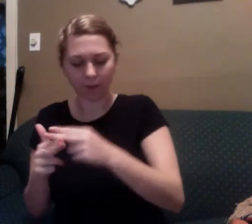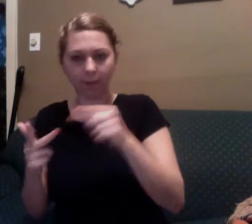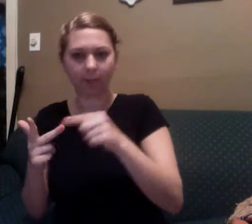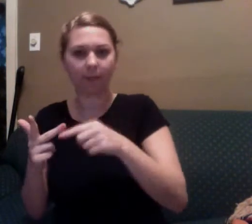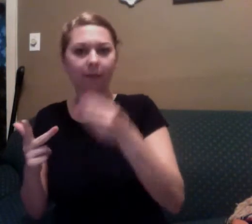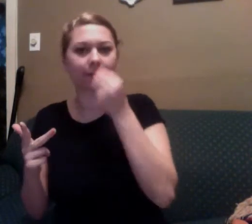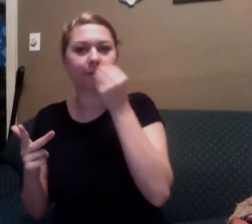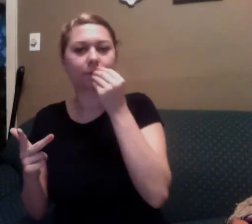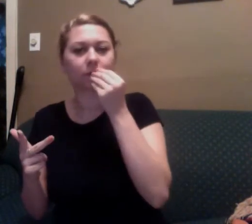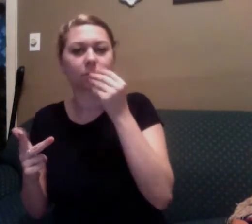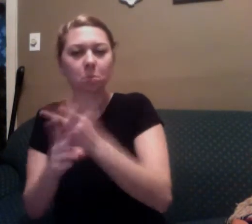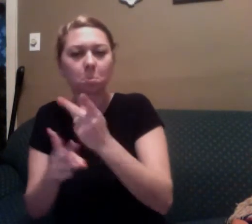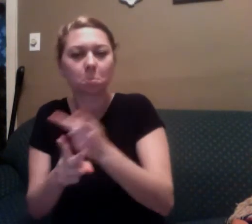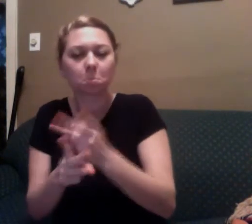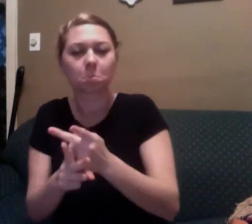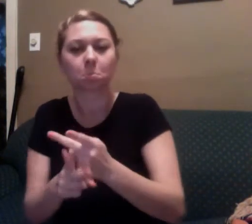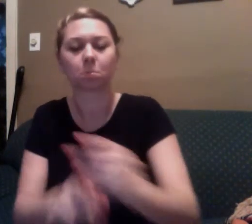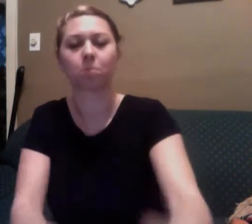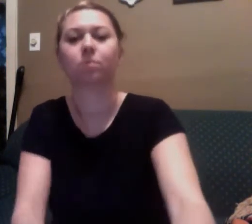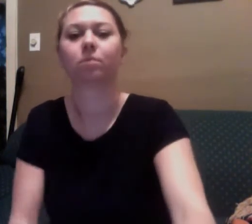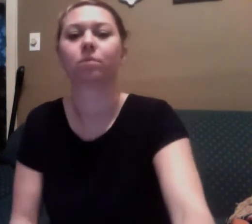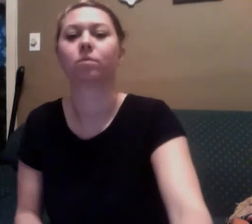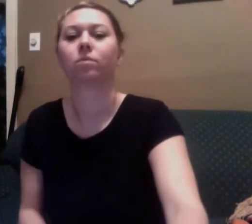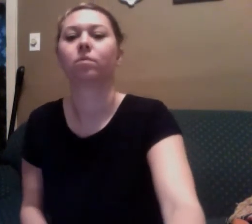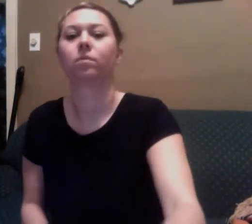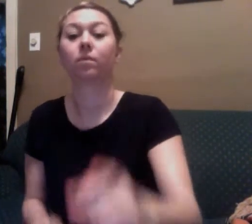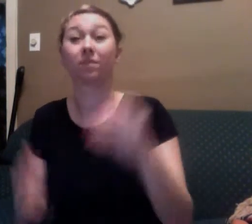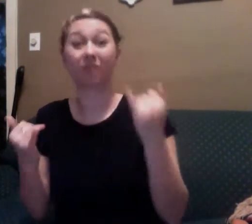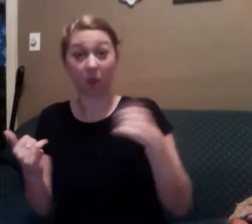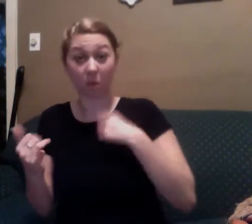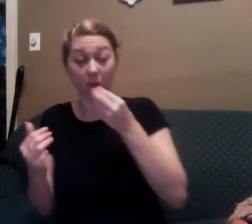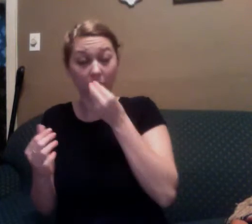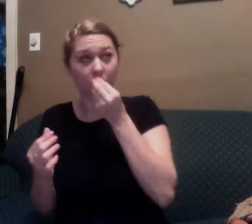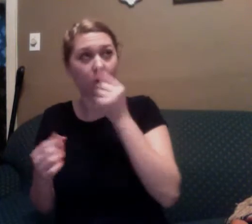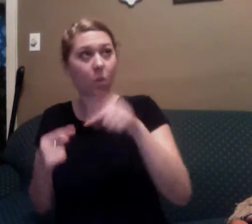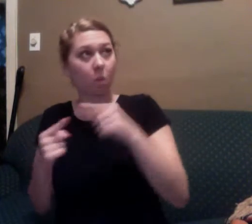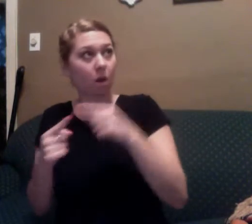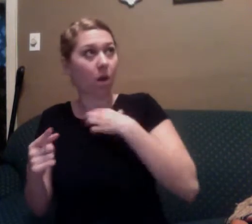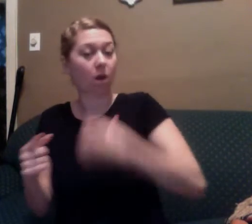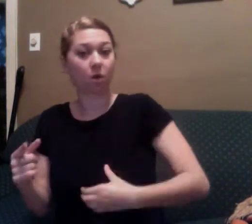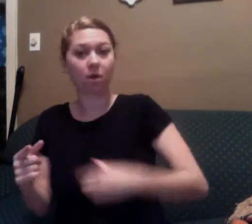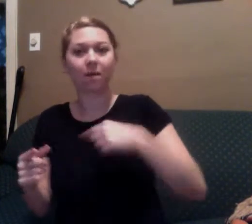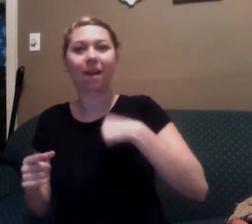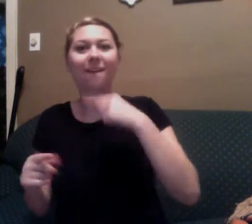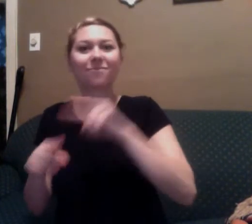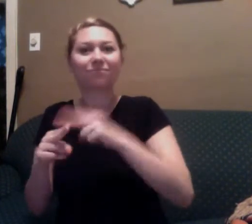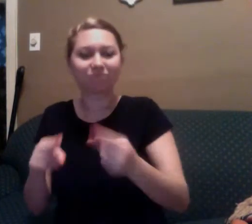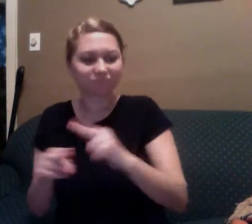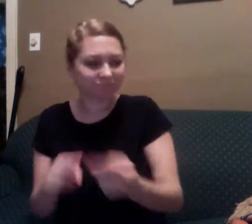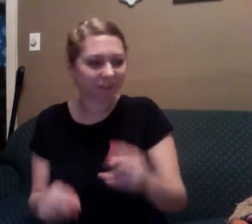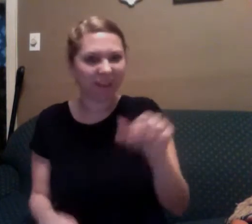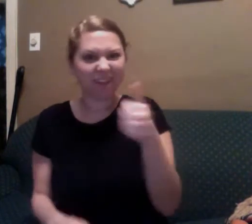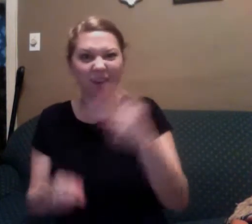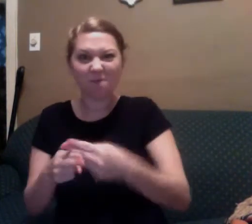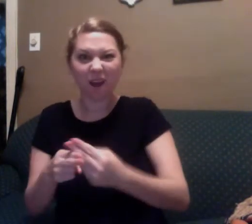Now, I eat whenever I'm hungry, and I've lost 10 pounds. This was me